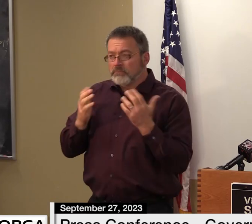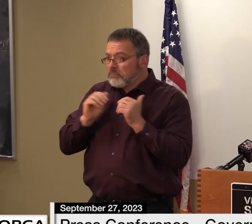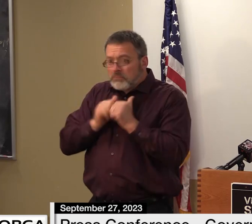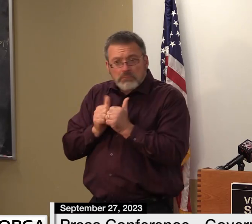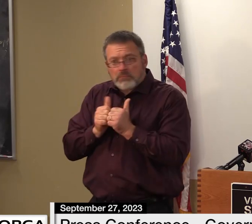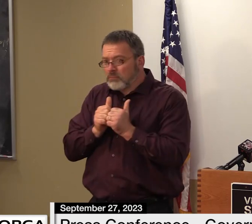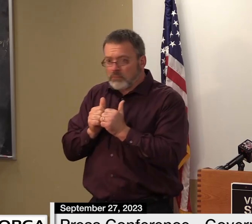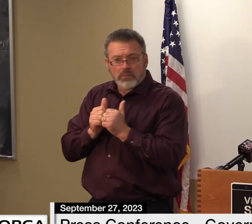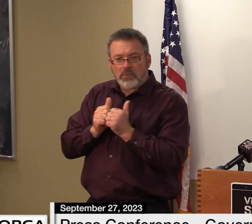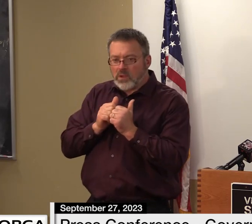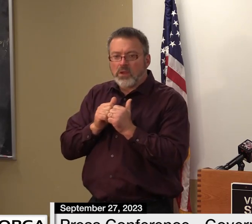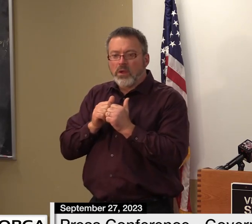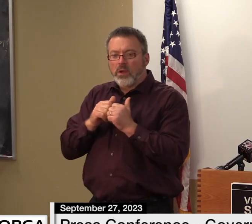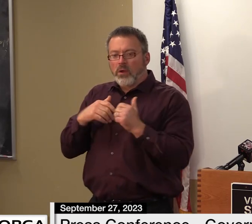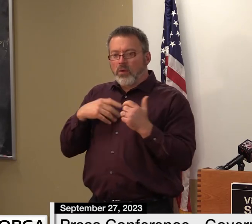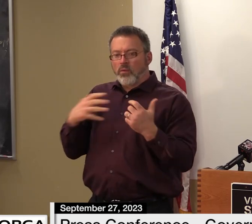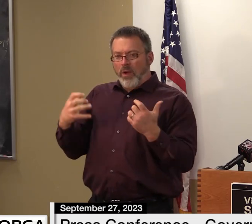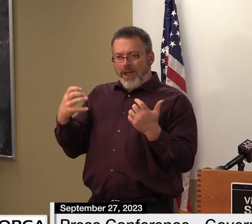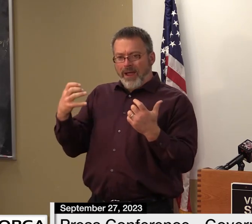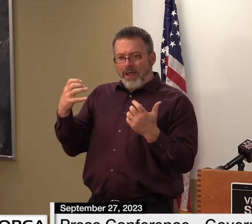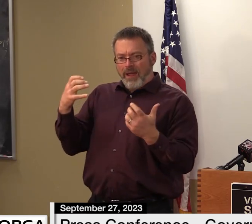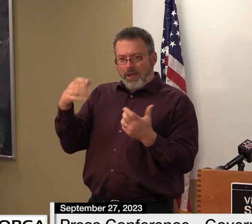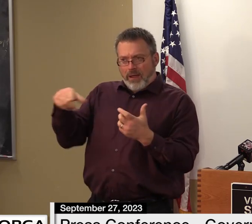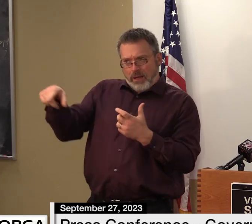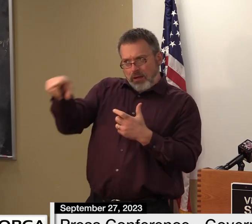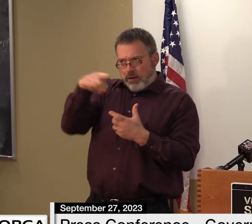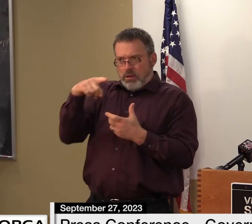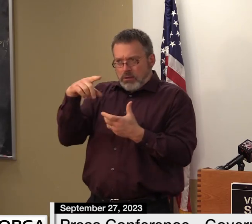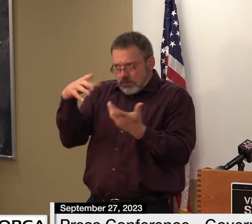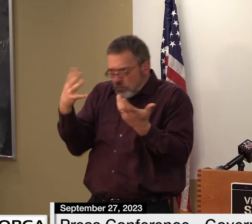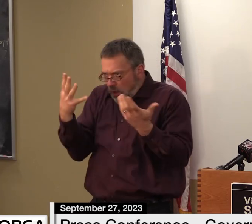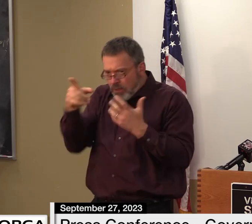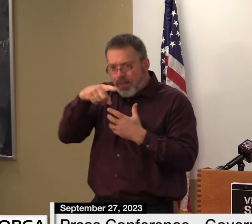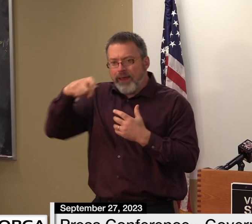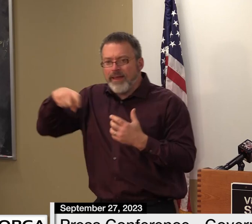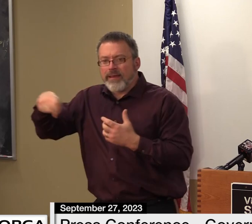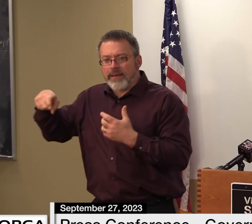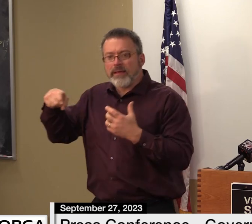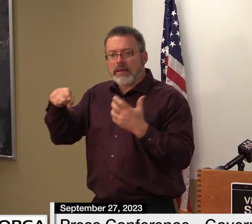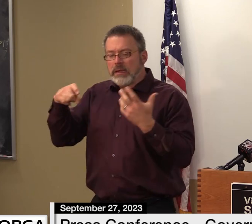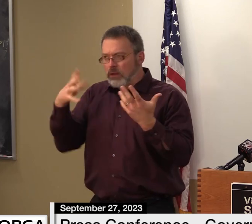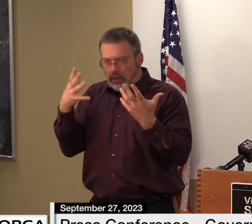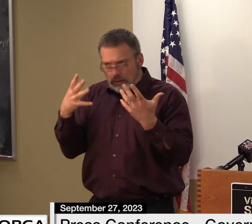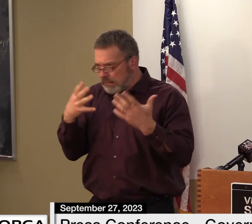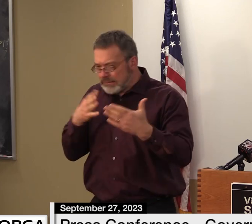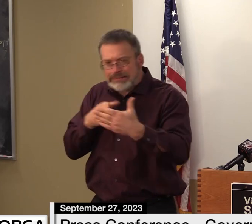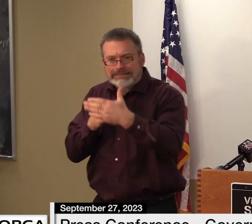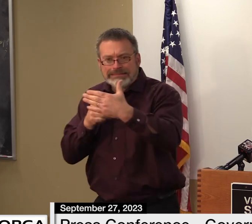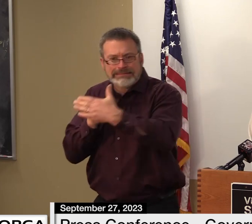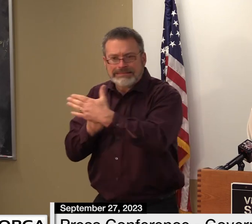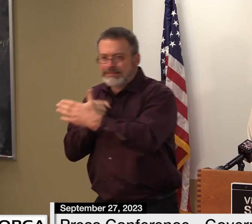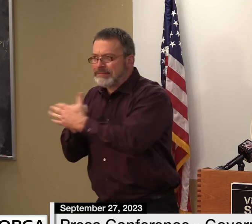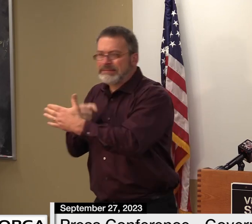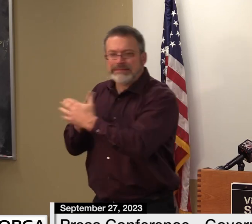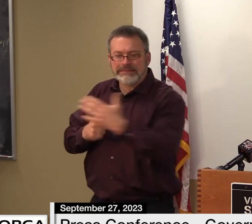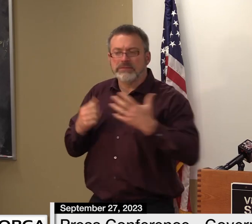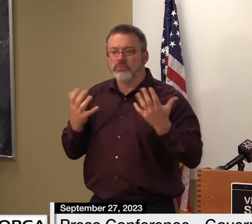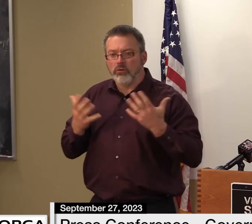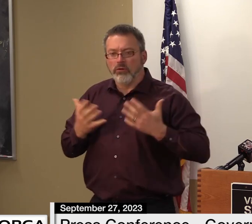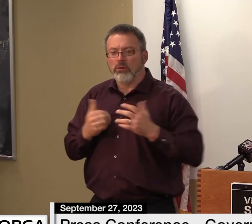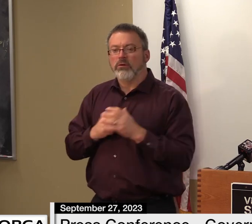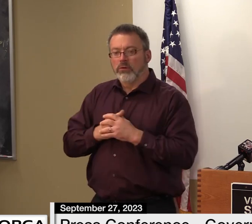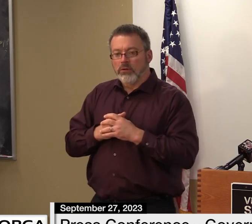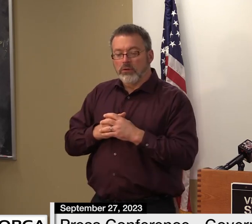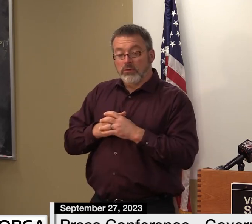understanding of what that includes and what stands between them and a warm home. So far, we've